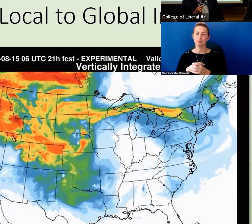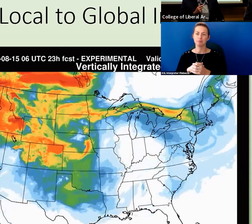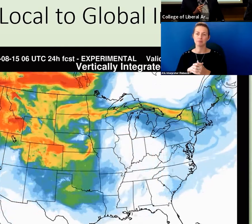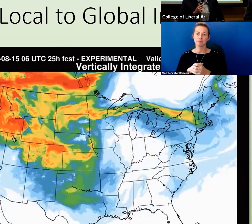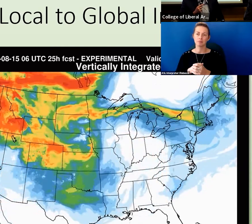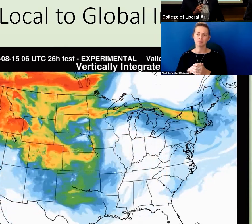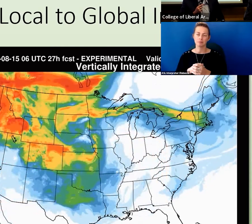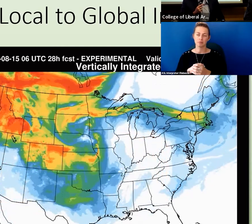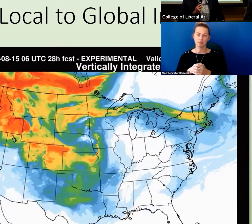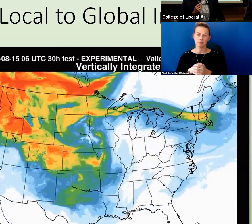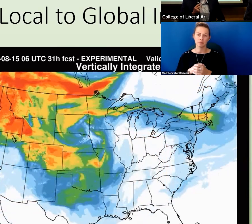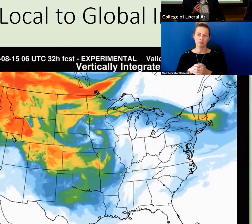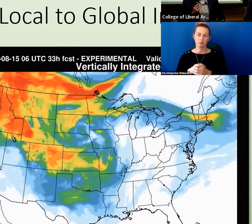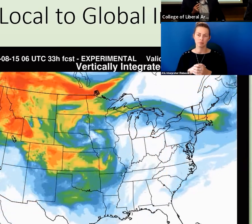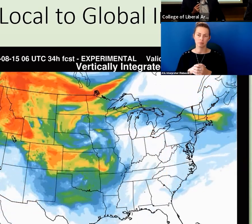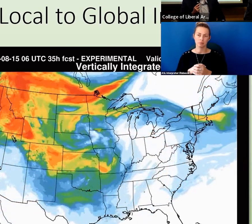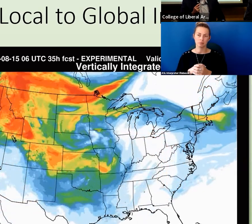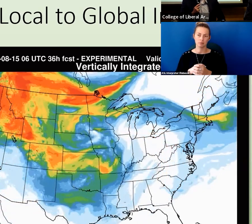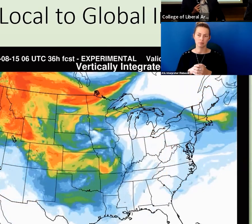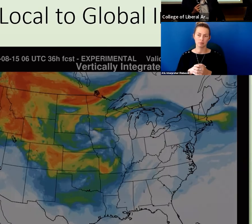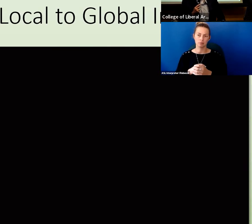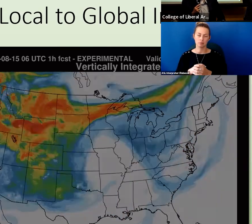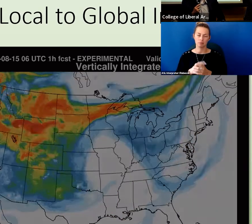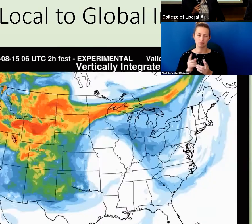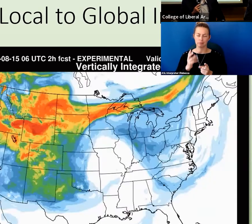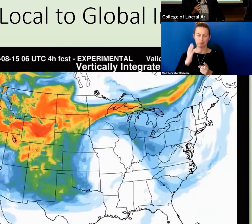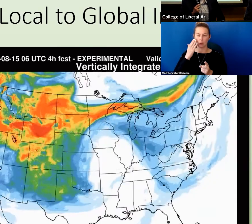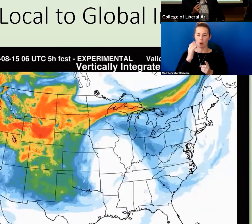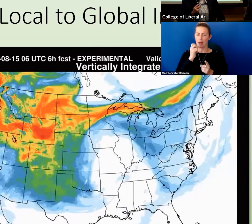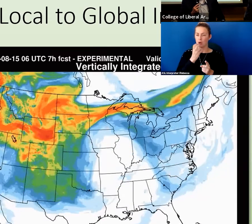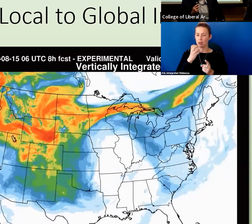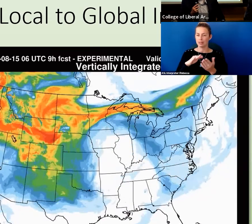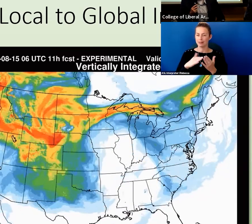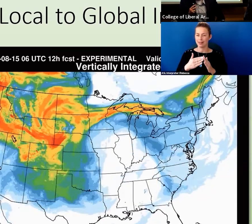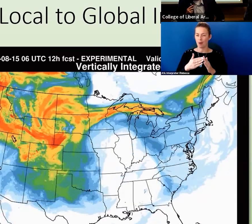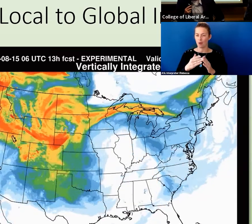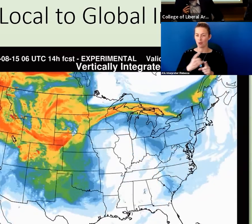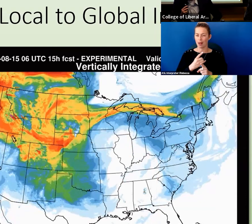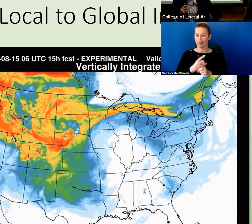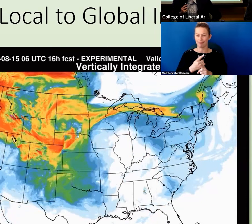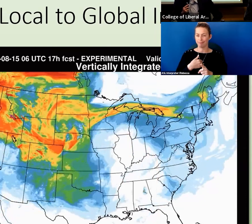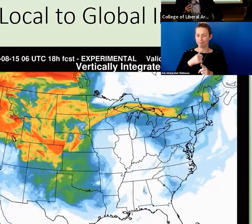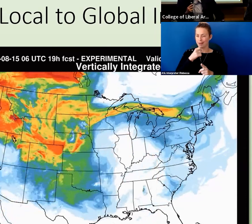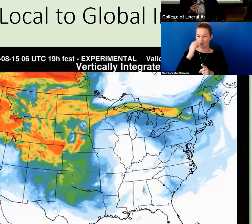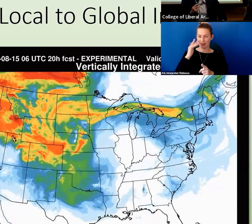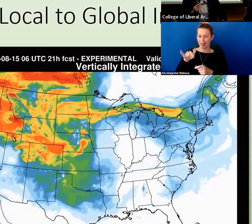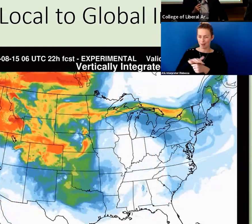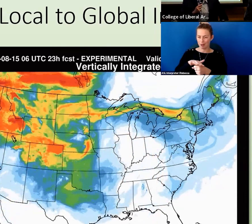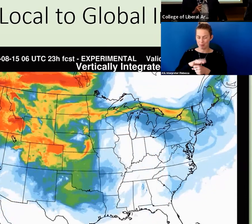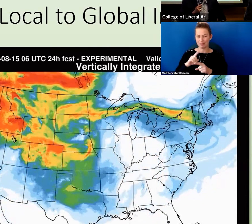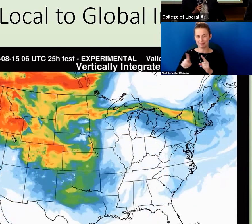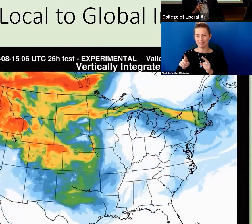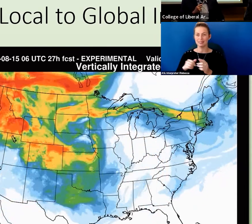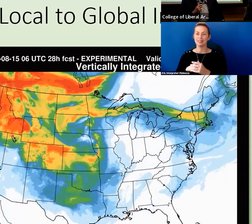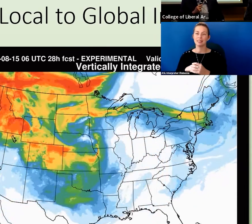impacts. Ellicott City, I'm not pronouncing that correctly. It's clarified by my students this morning. Major